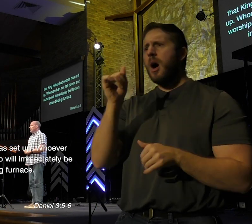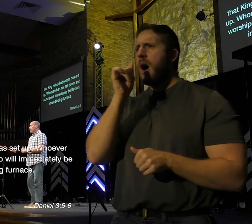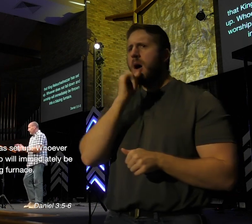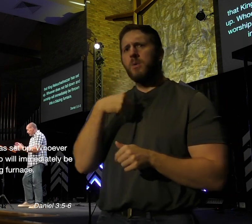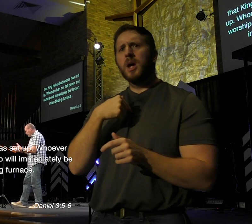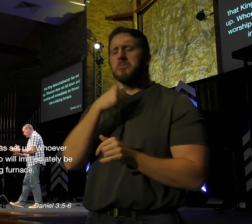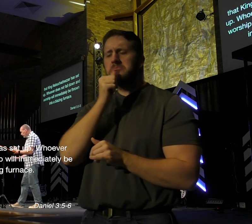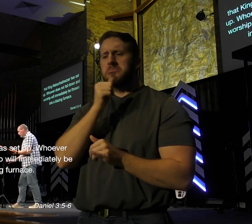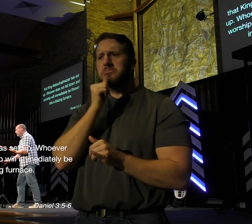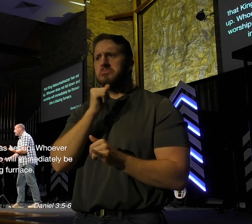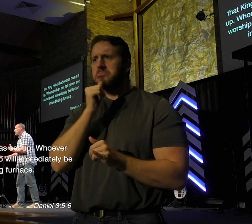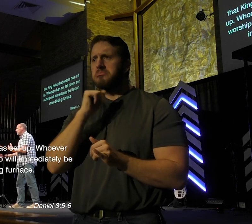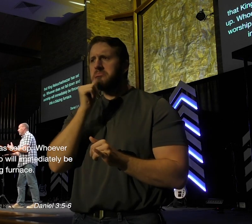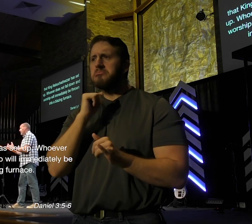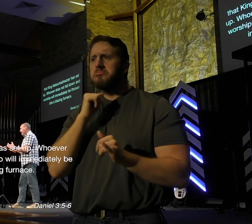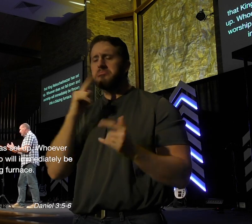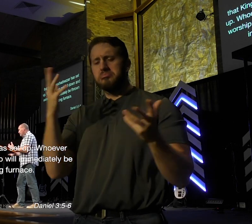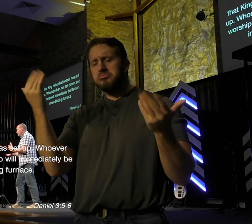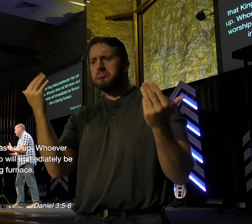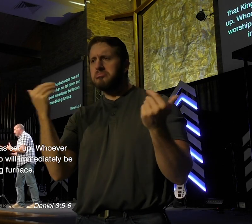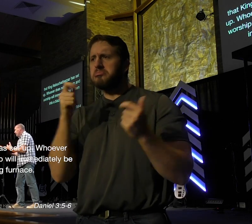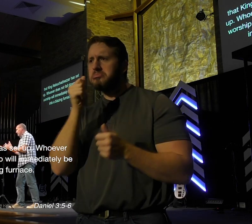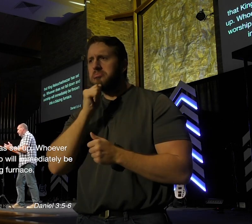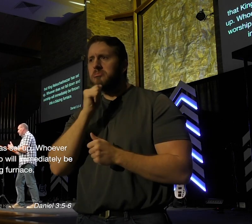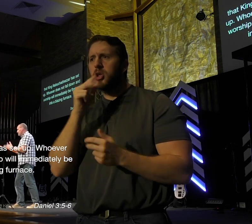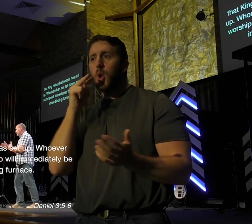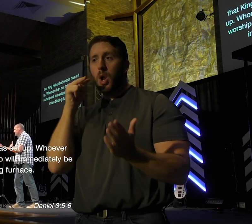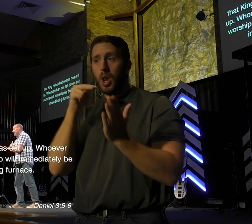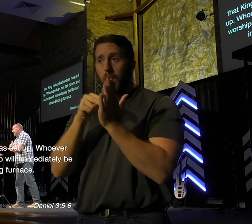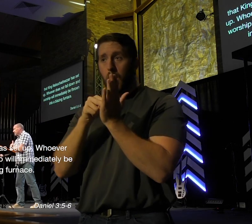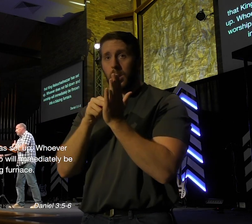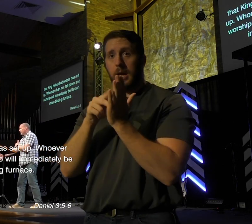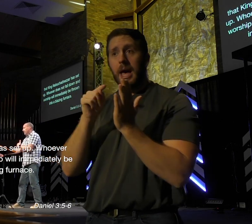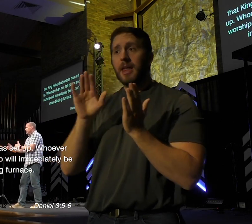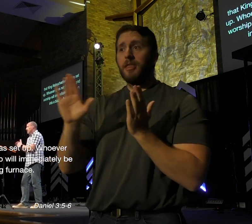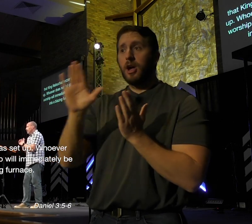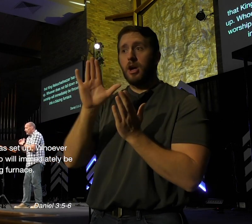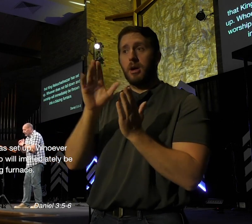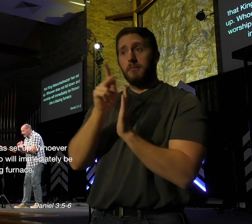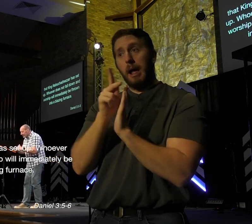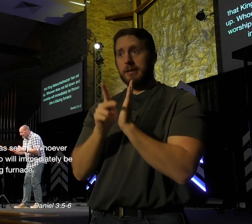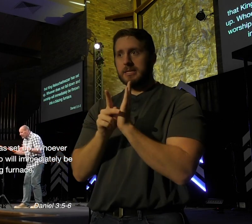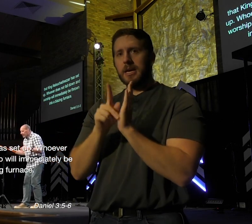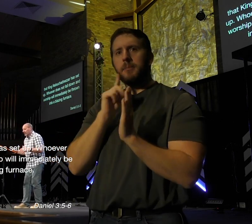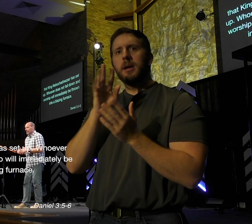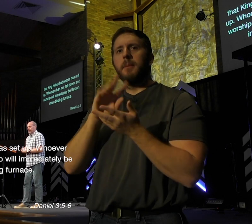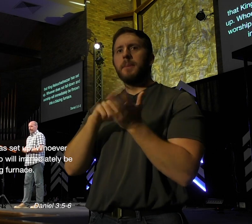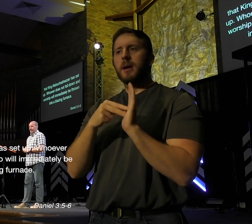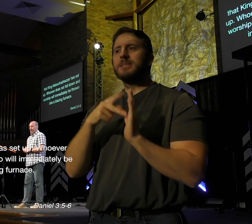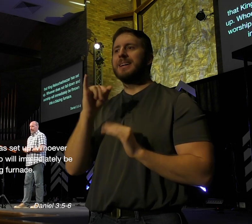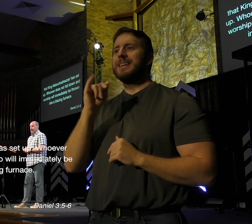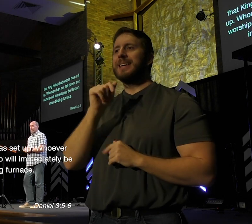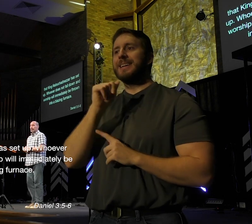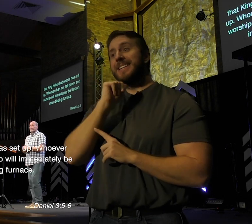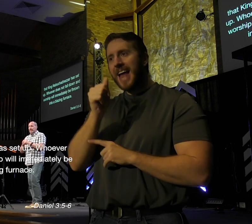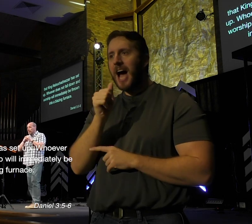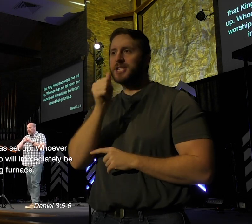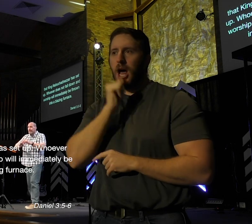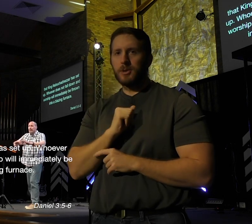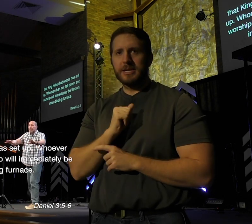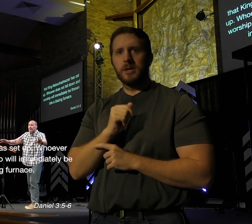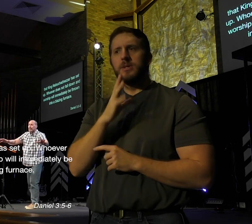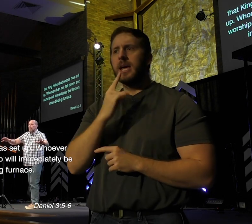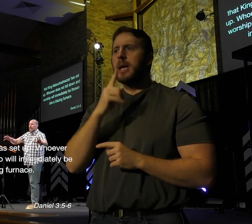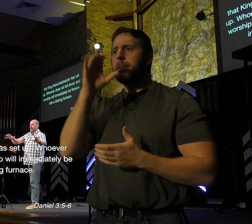tolerant. But if you look closely at the spirit of Babylon, you will see that it actually becomes very intolerant. It will